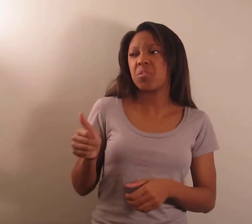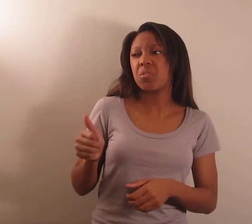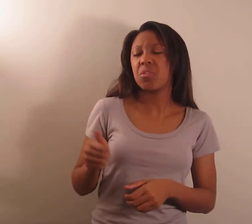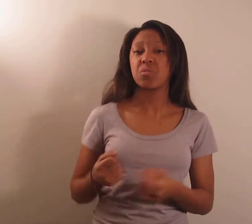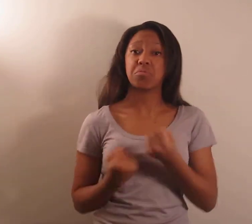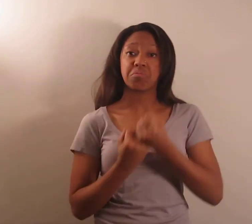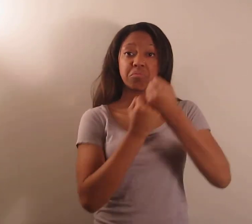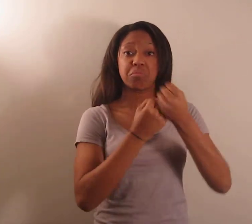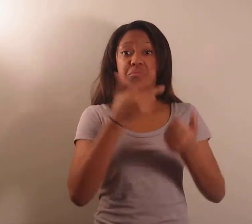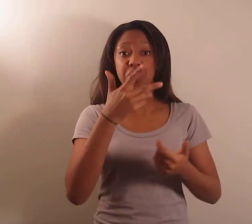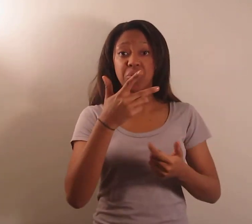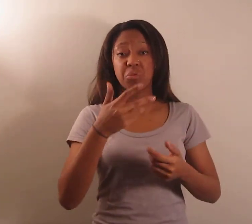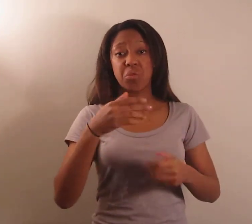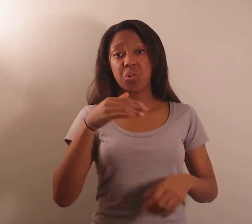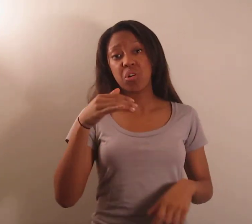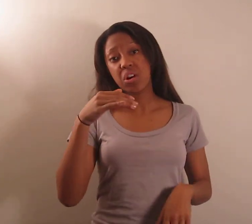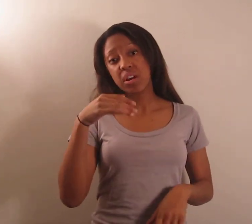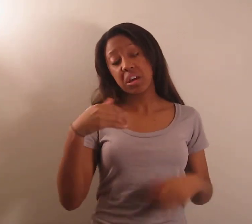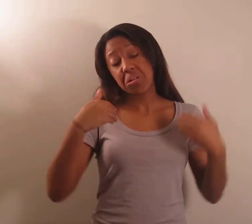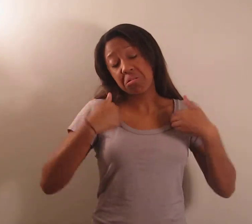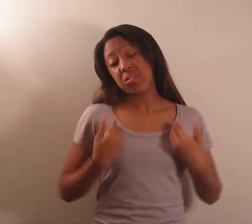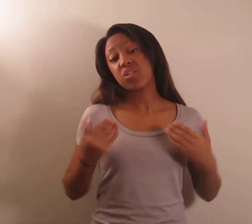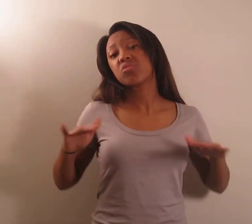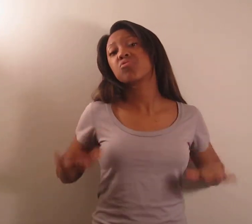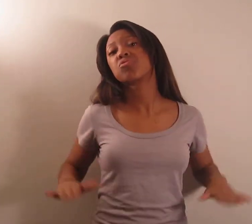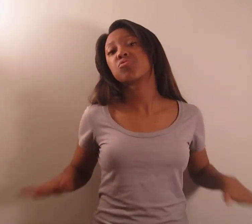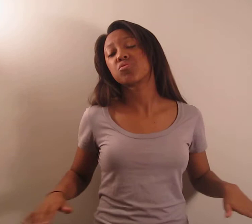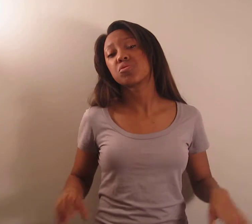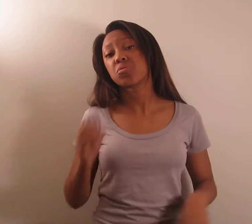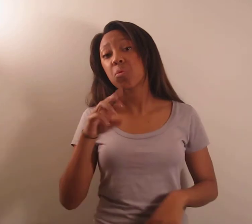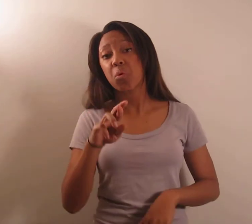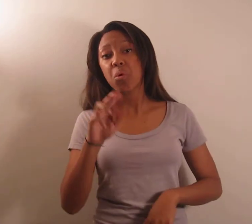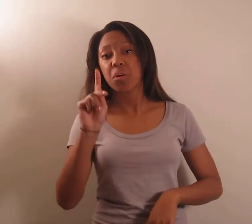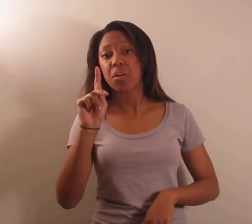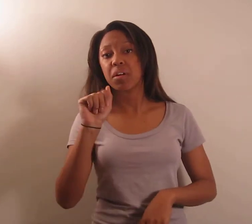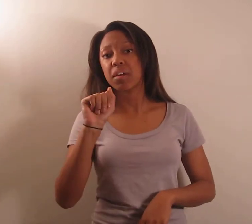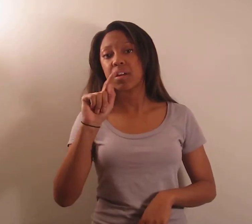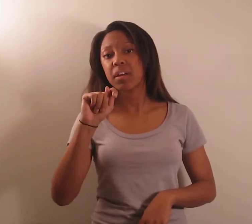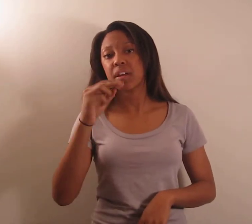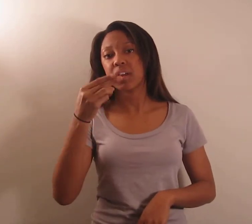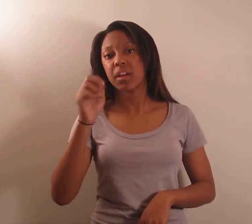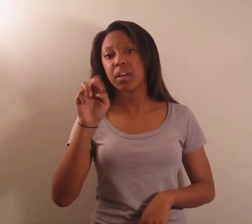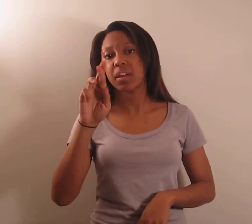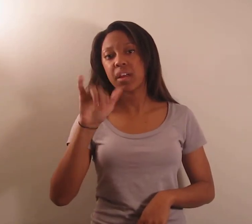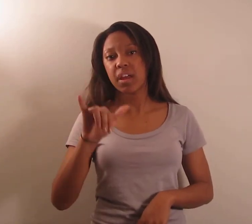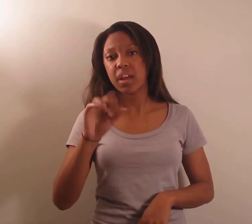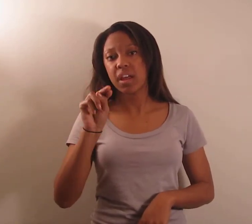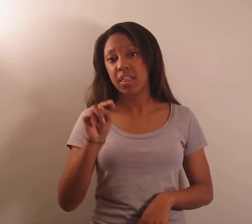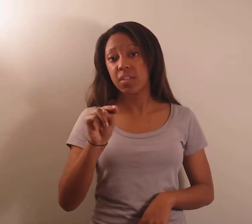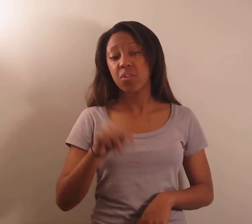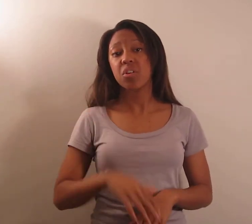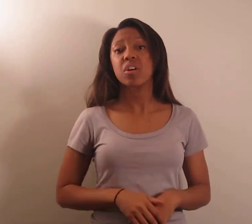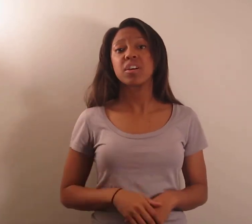Or Catherine Maltese, whose 13-year-old daughter wasn't too young to join her on the factory floor.